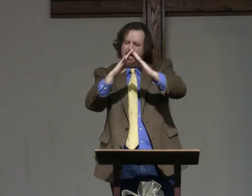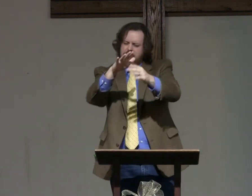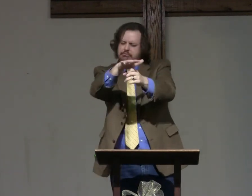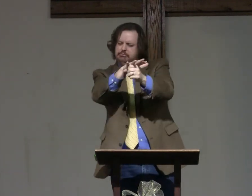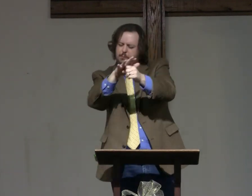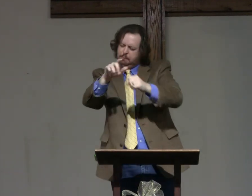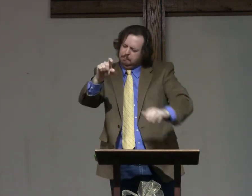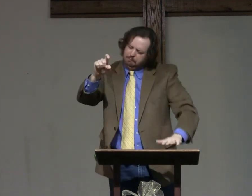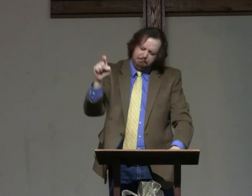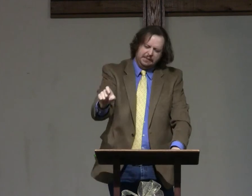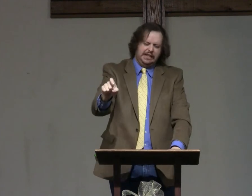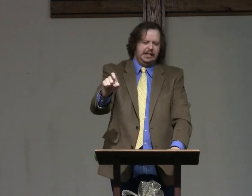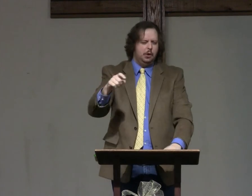the age of two.